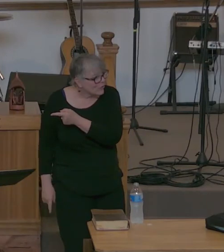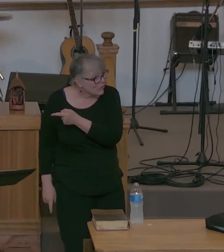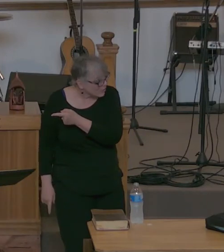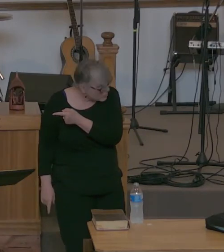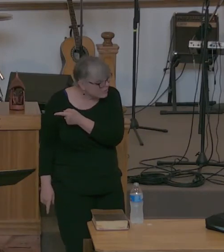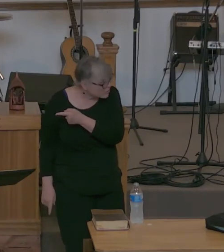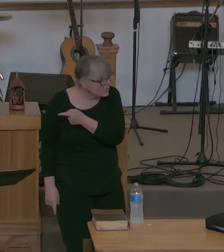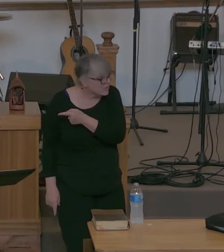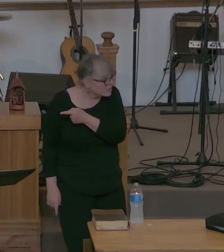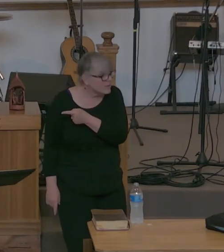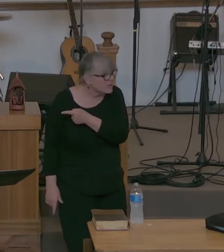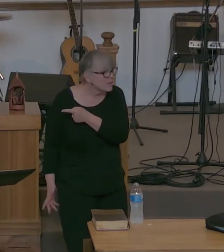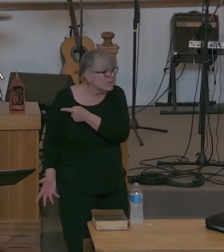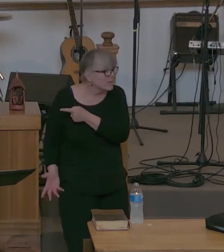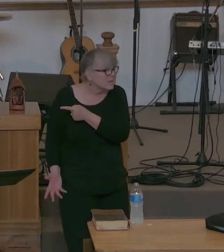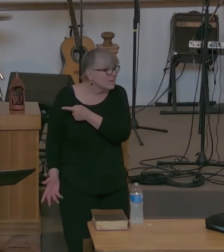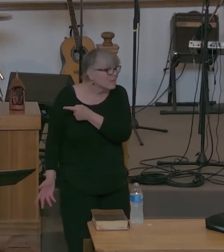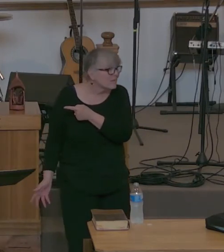Hello?